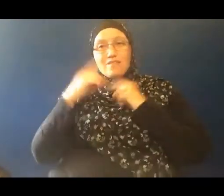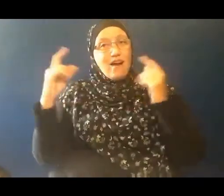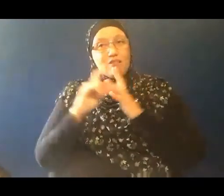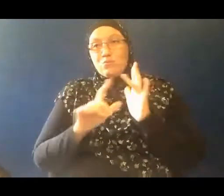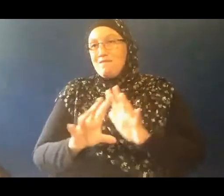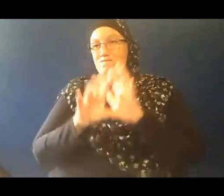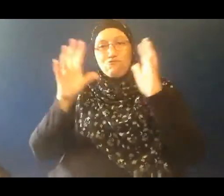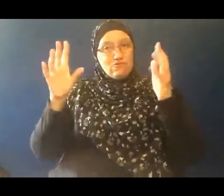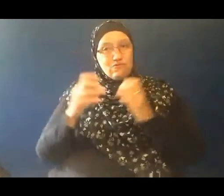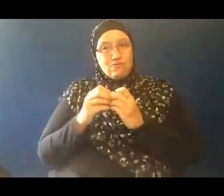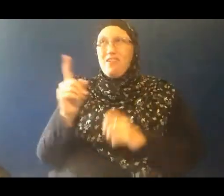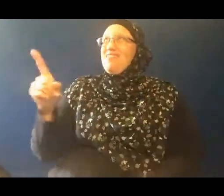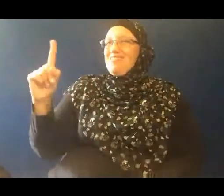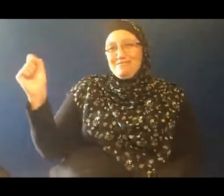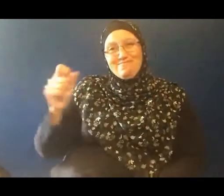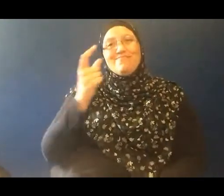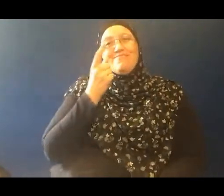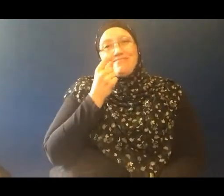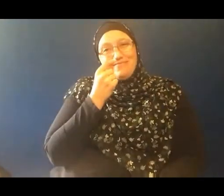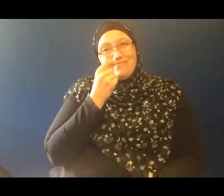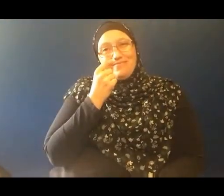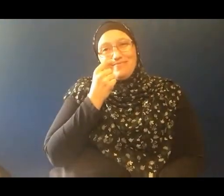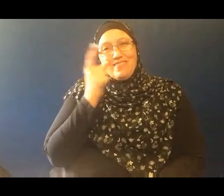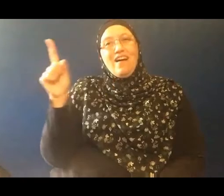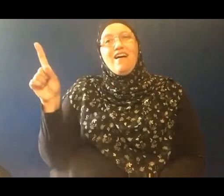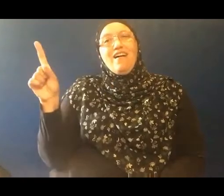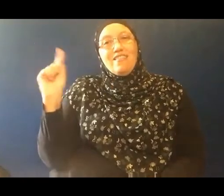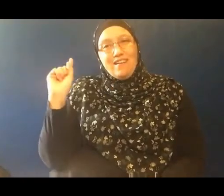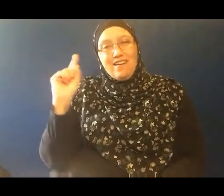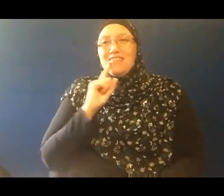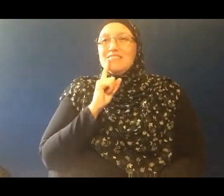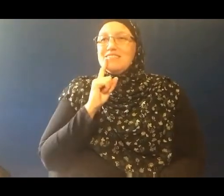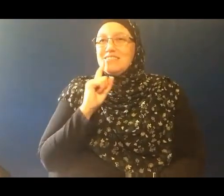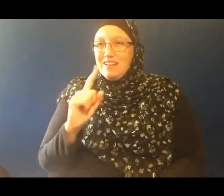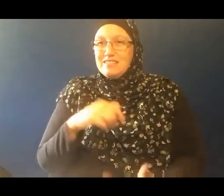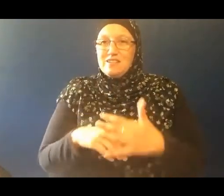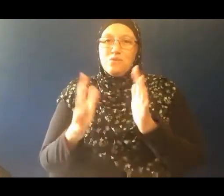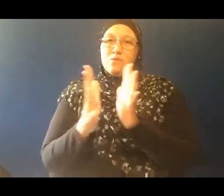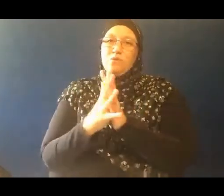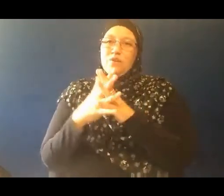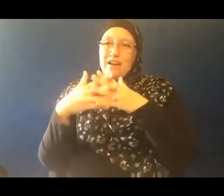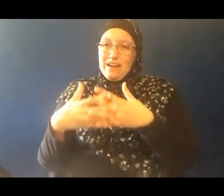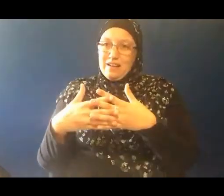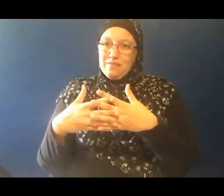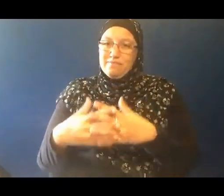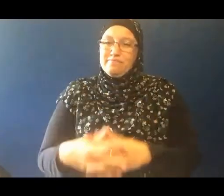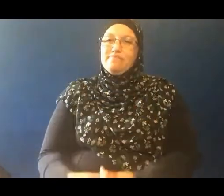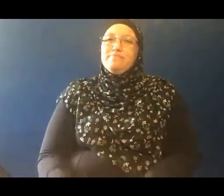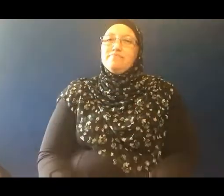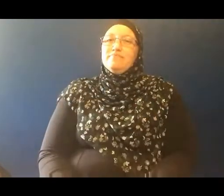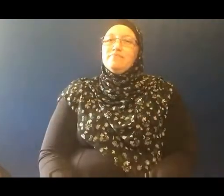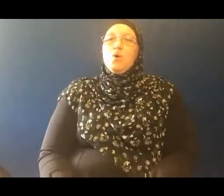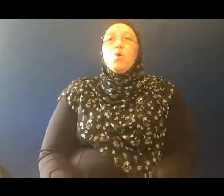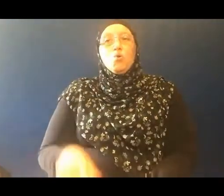The Almighty God says, Ya ayyuha an-nas, antumul fuqara'u ila Allah, wallahu huwa al-ghaniyyu al-hamid. O